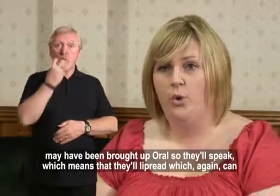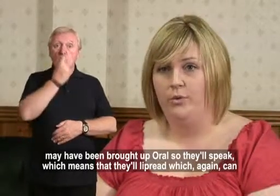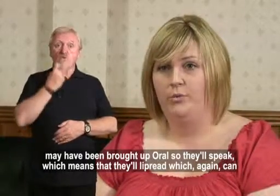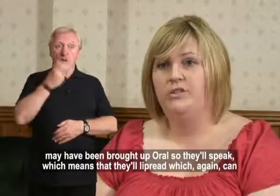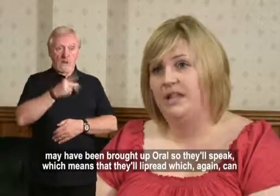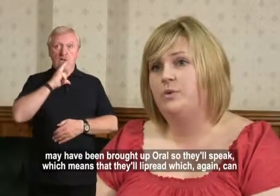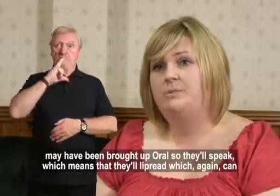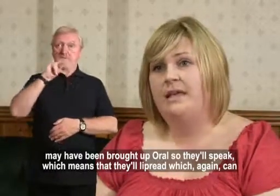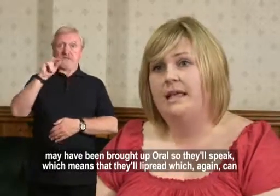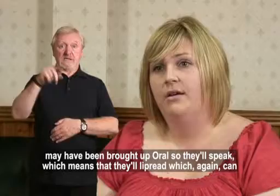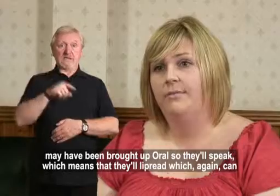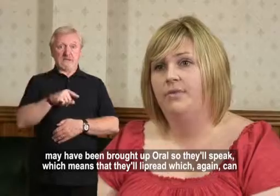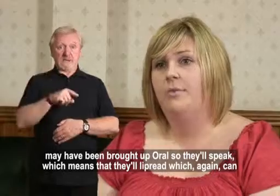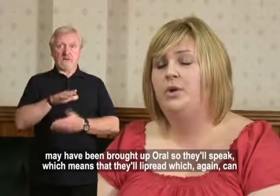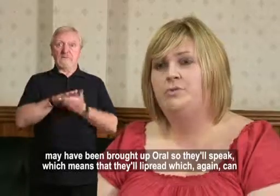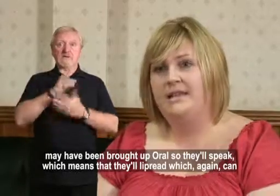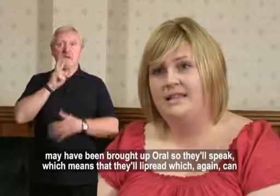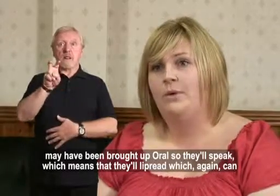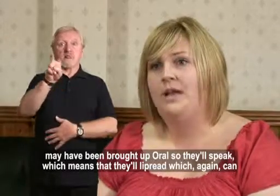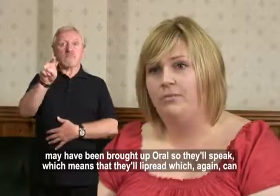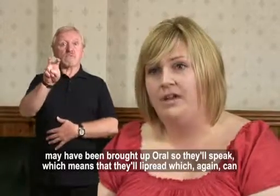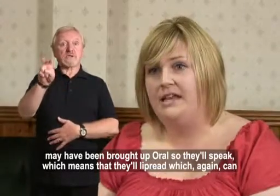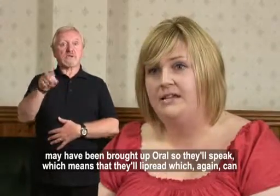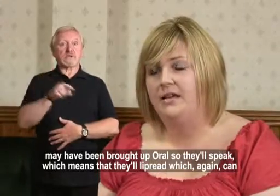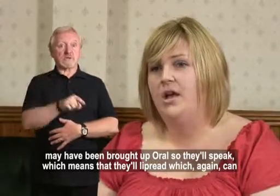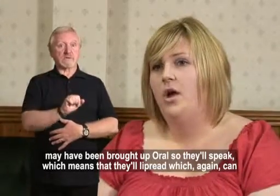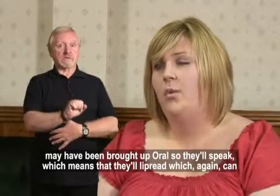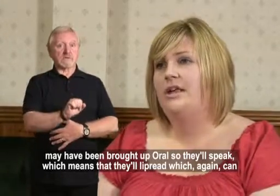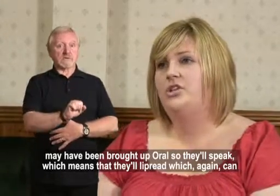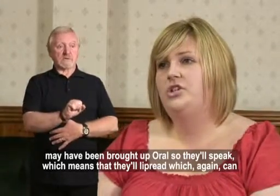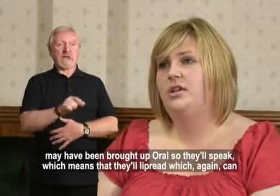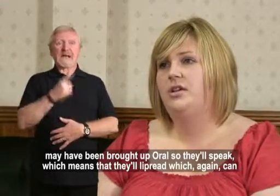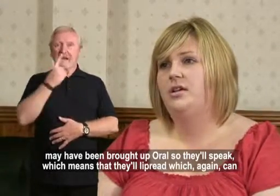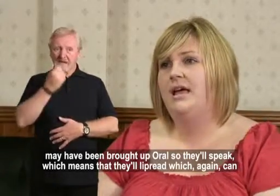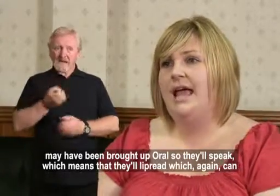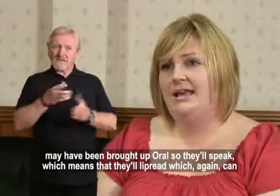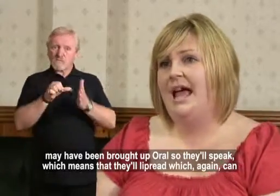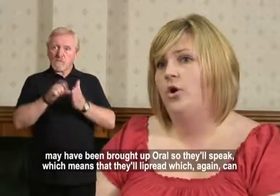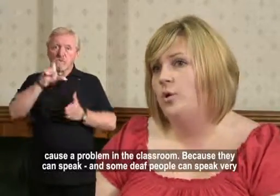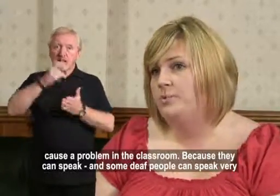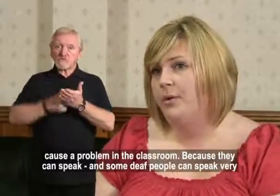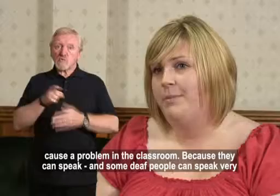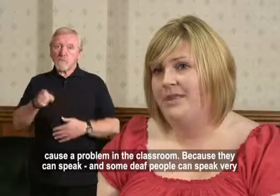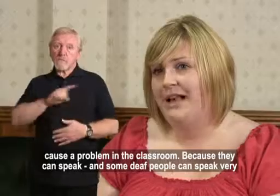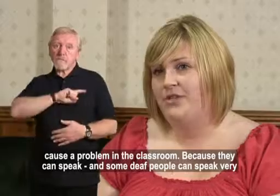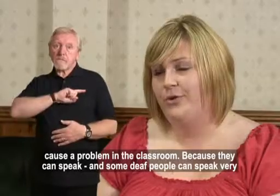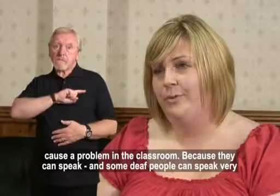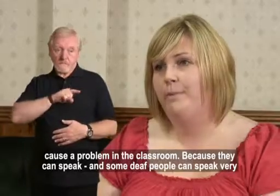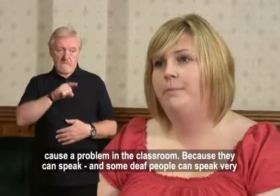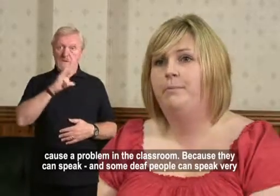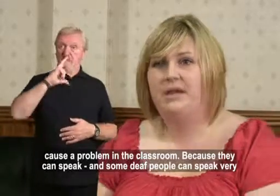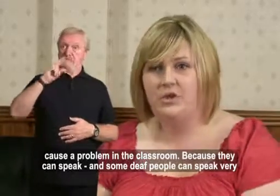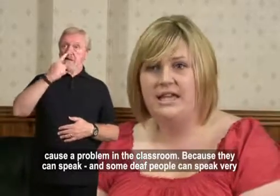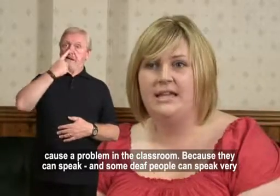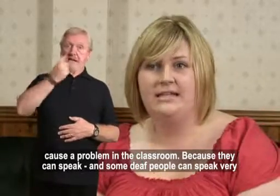up oral, so they'll speak, which means that they'll lip read, which again can cause a problem in the